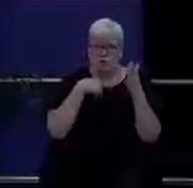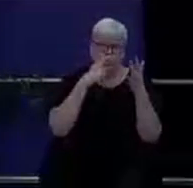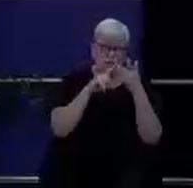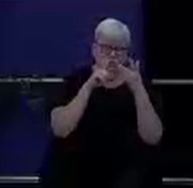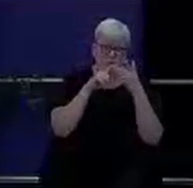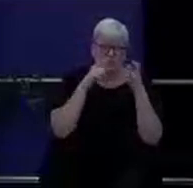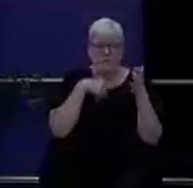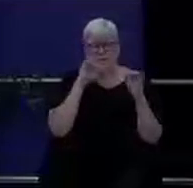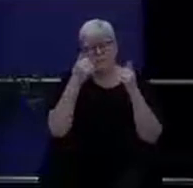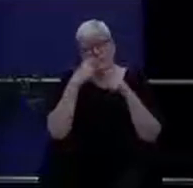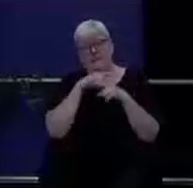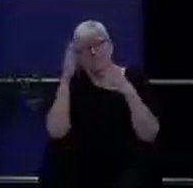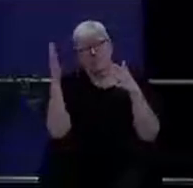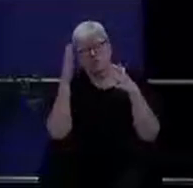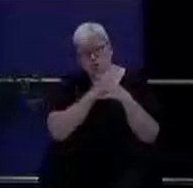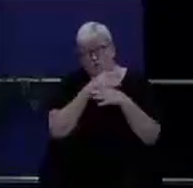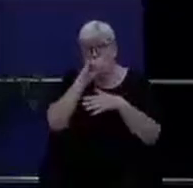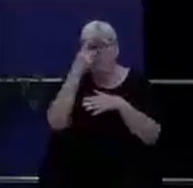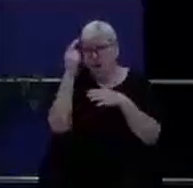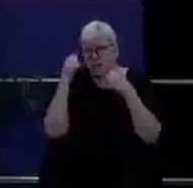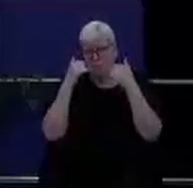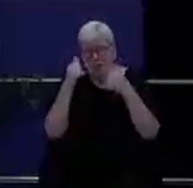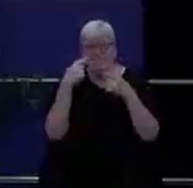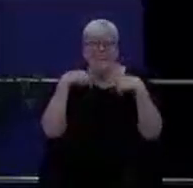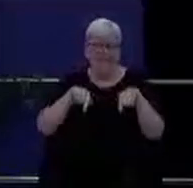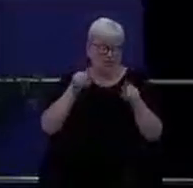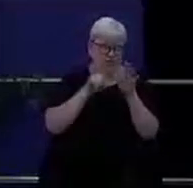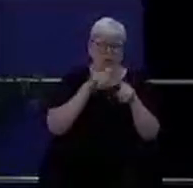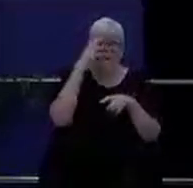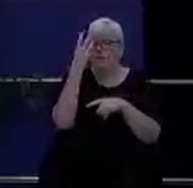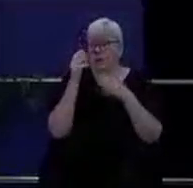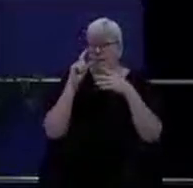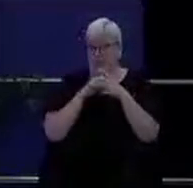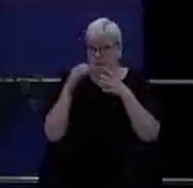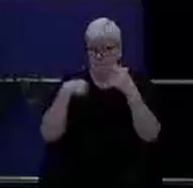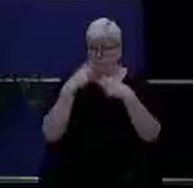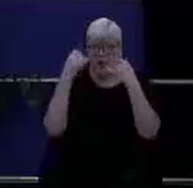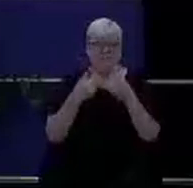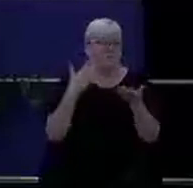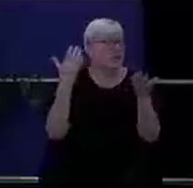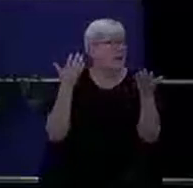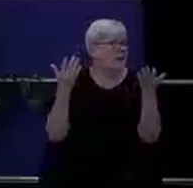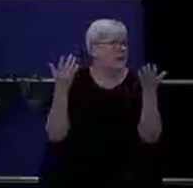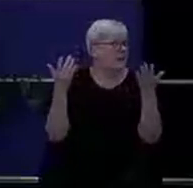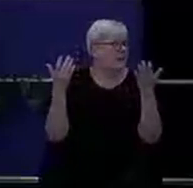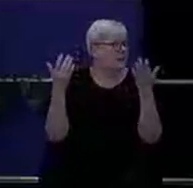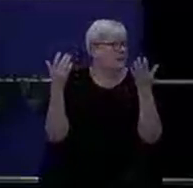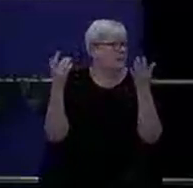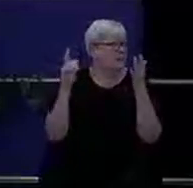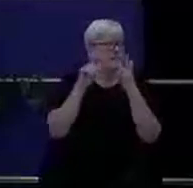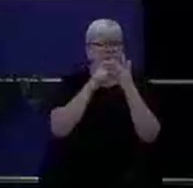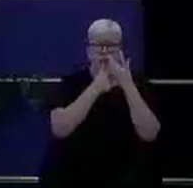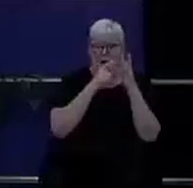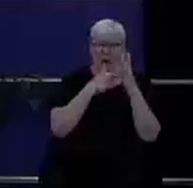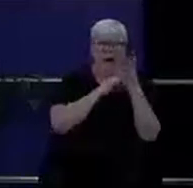give two first prizes and a runner-up prize, and sometimes we give three first prizes, and we're not telling you which. And they're in alphabetical order, and they are Ira